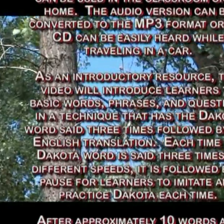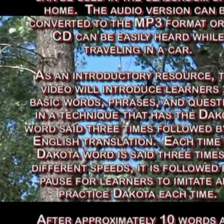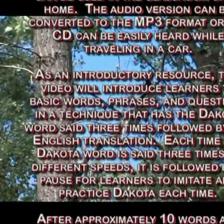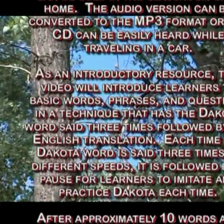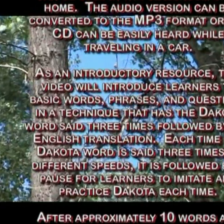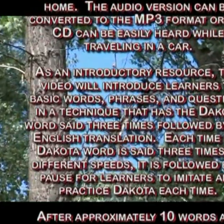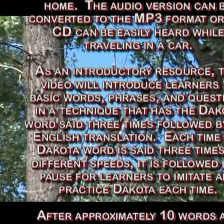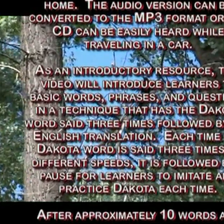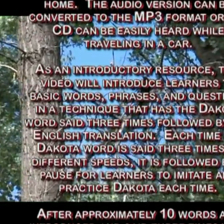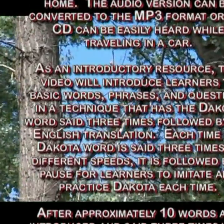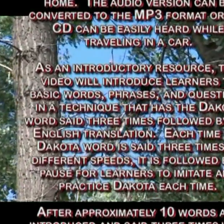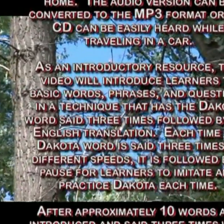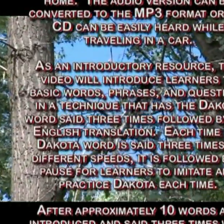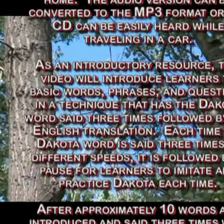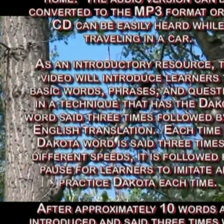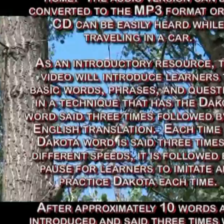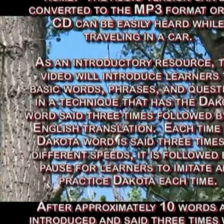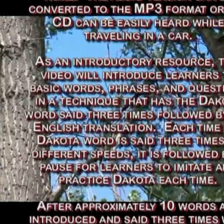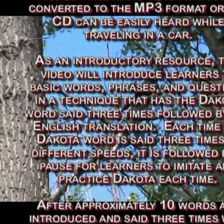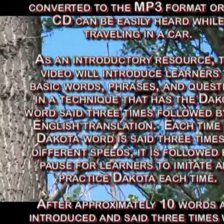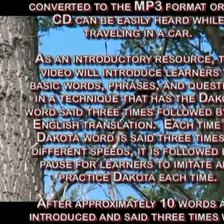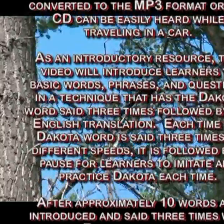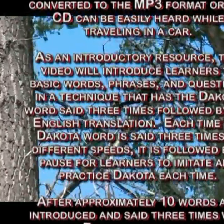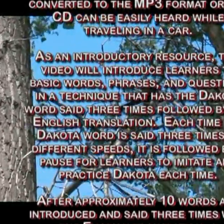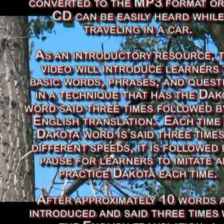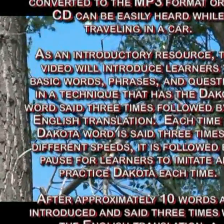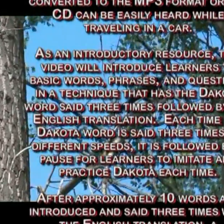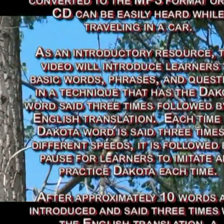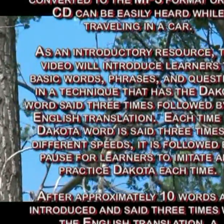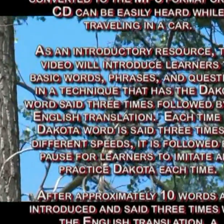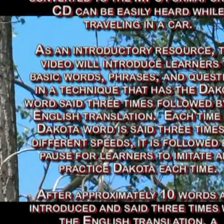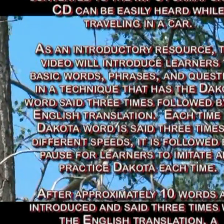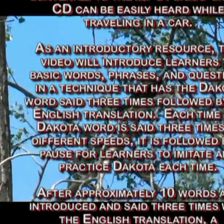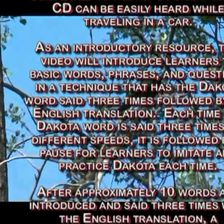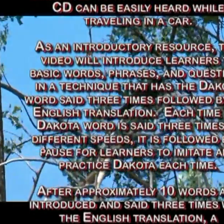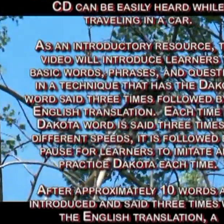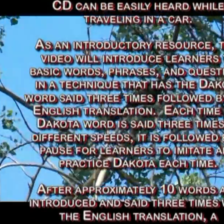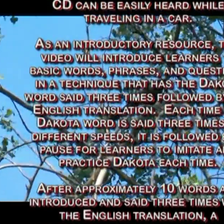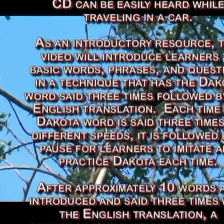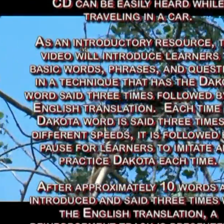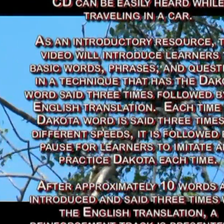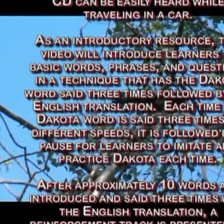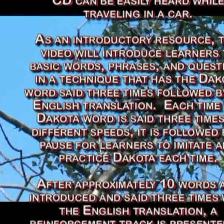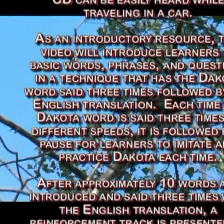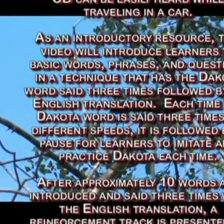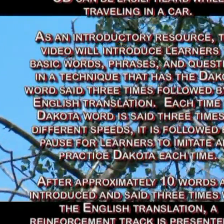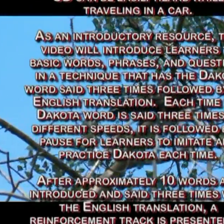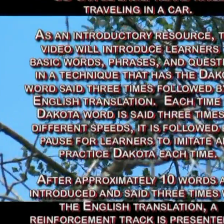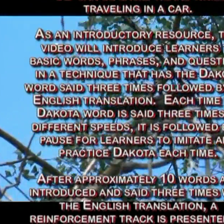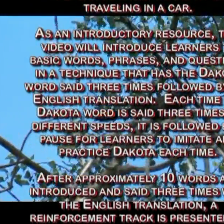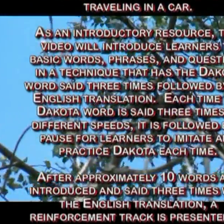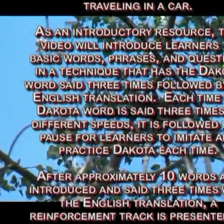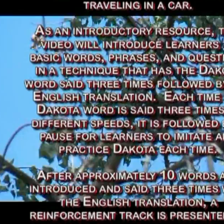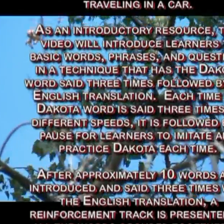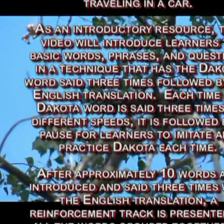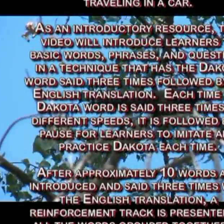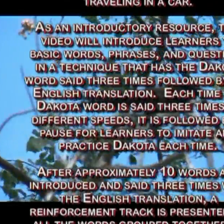translation. Each time the Dakota word is said three times at different speeds, it is followed by a pause for learners to